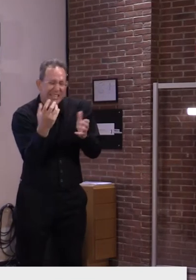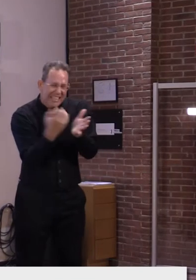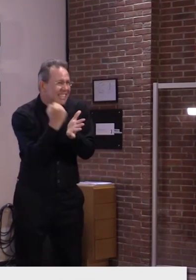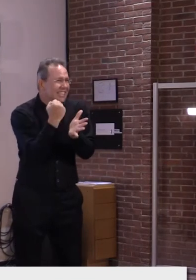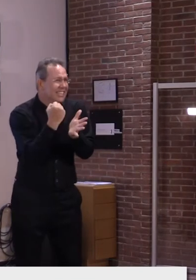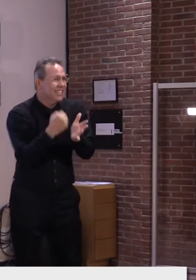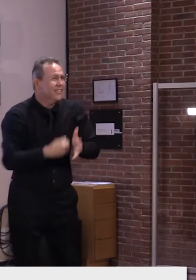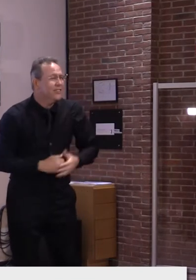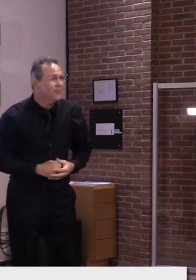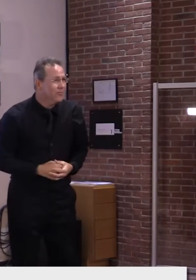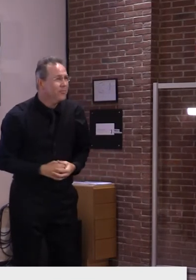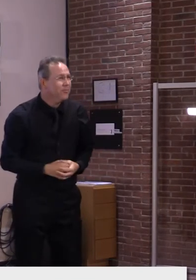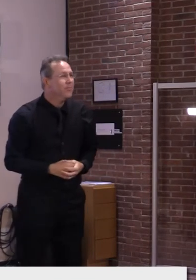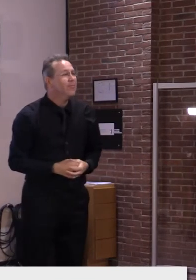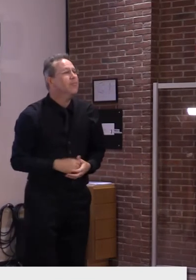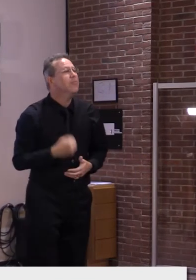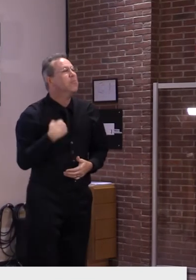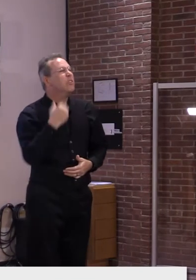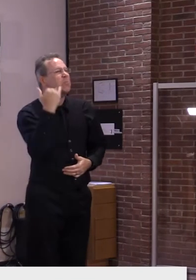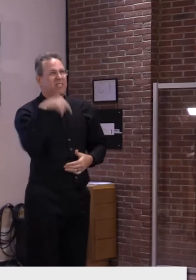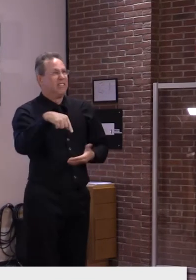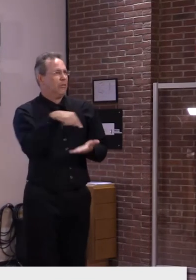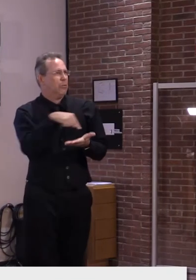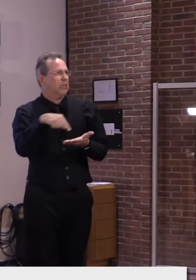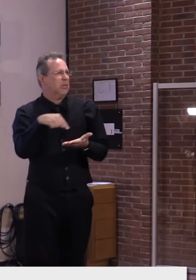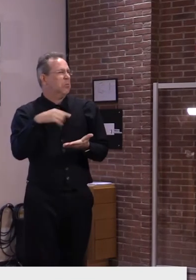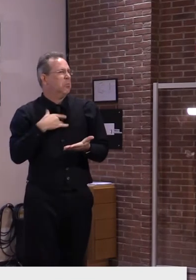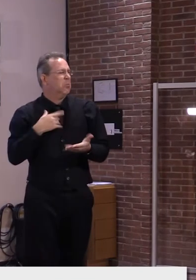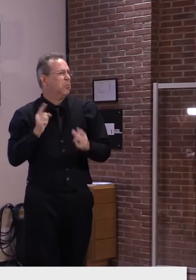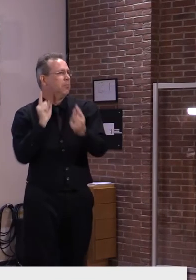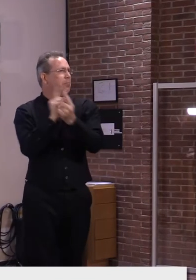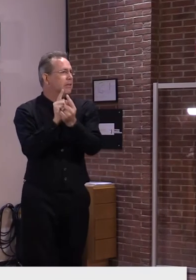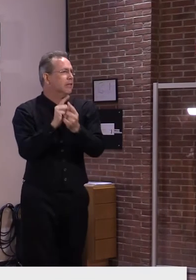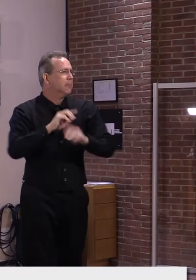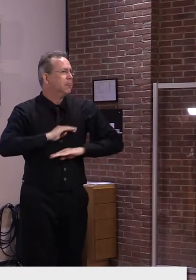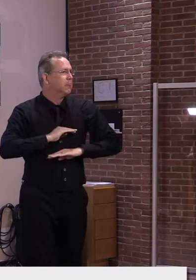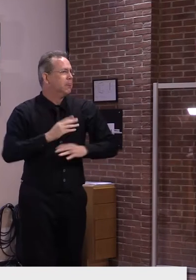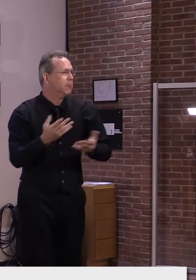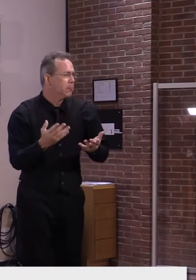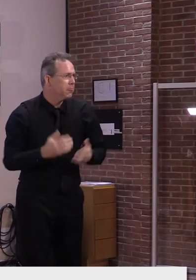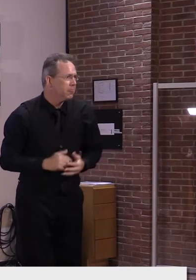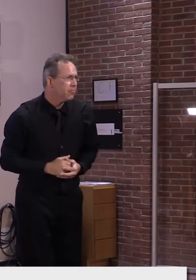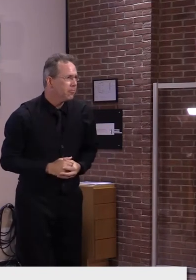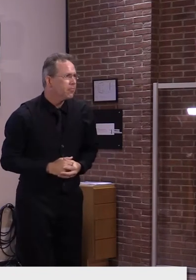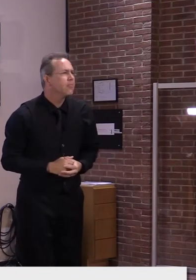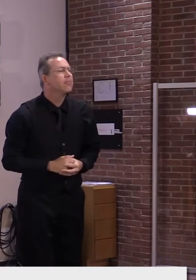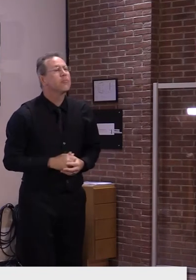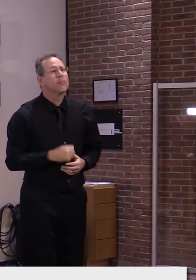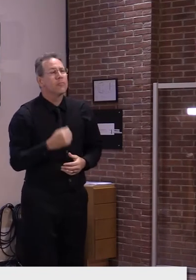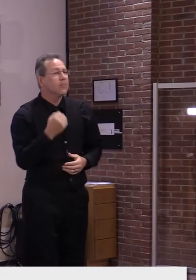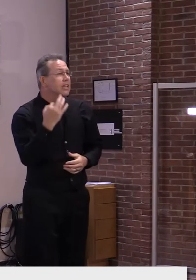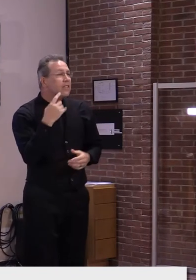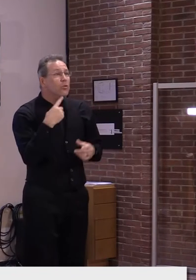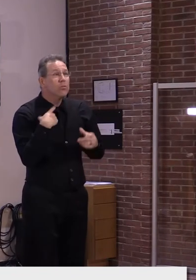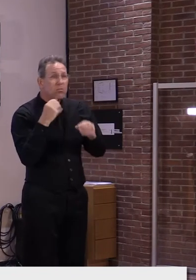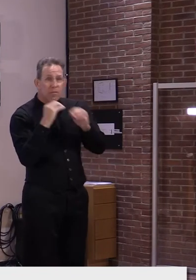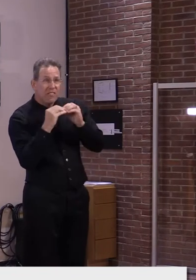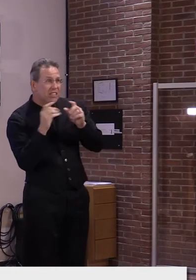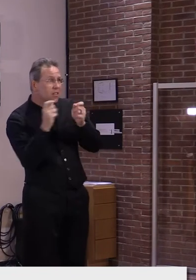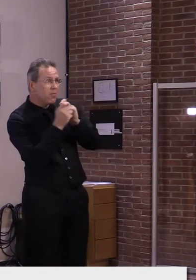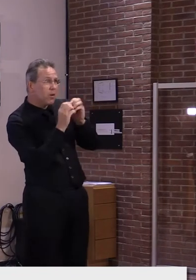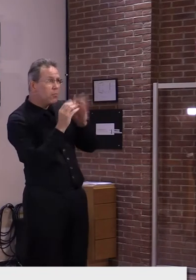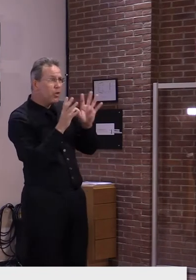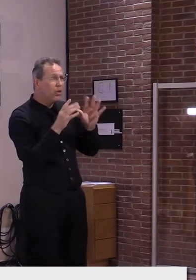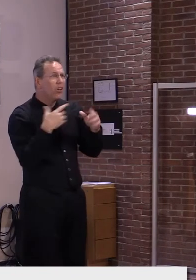anticipate sometime this week. And even with the reconciled CDC data, Vermont continues to lead the country in